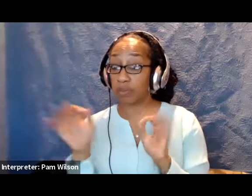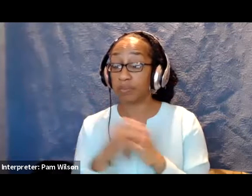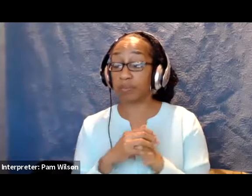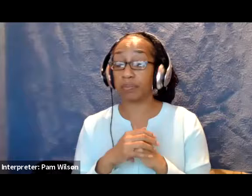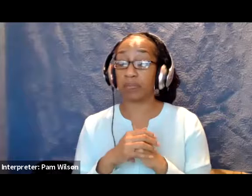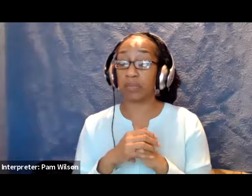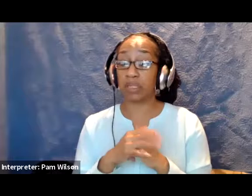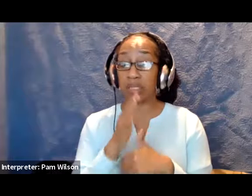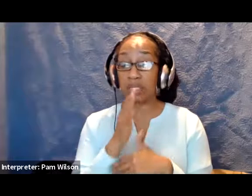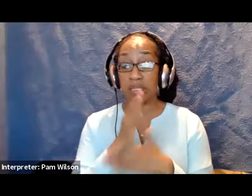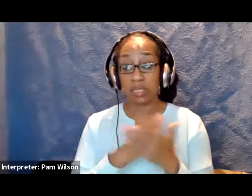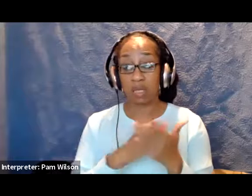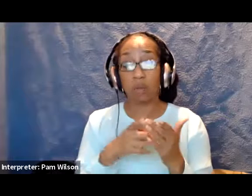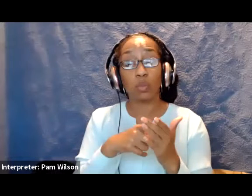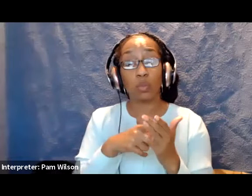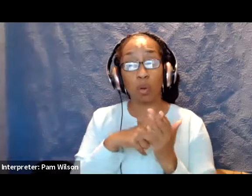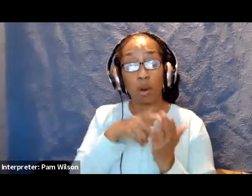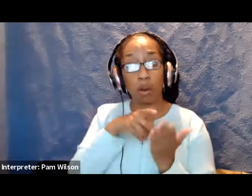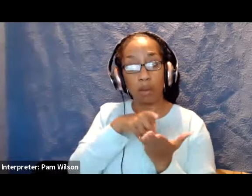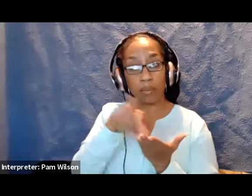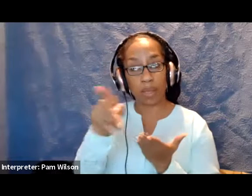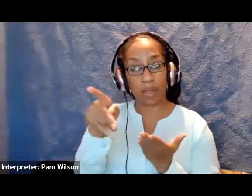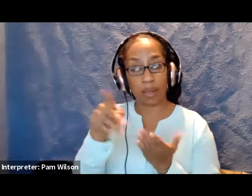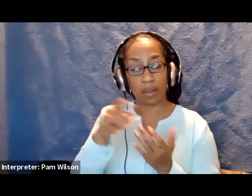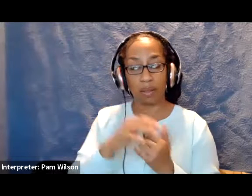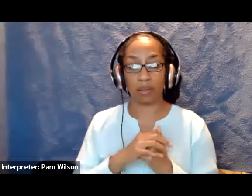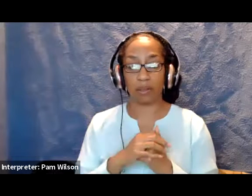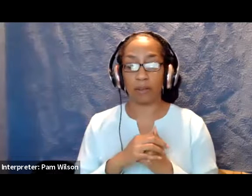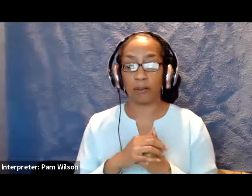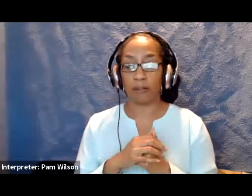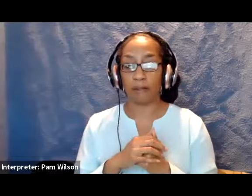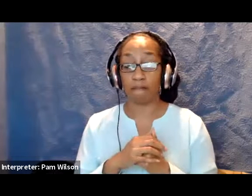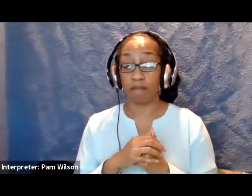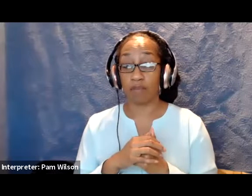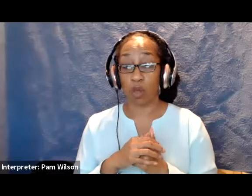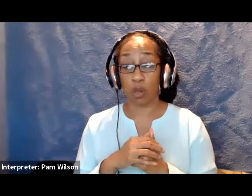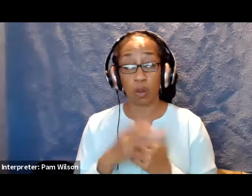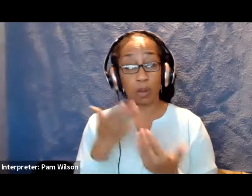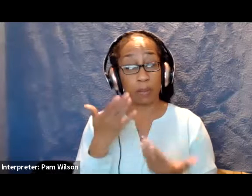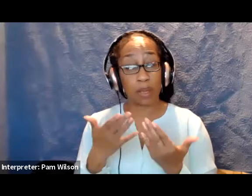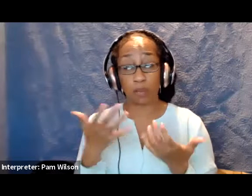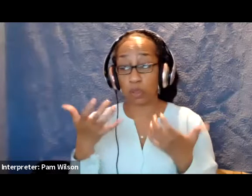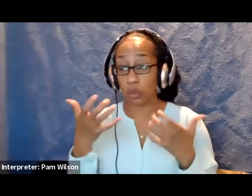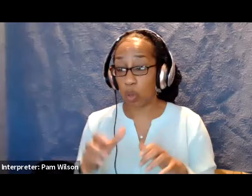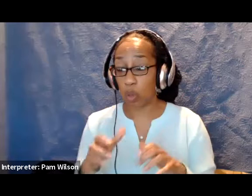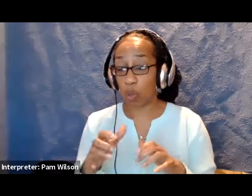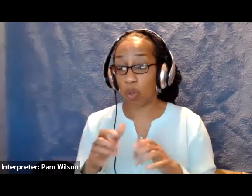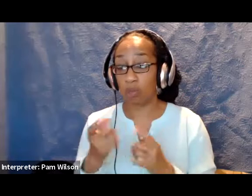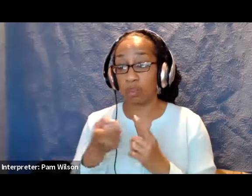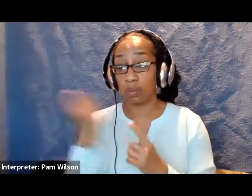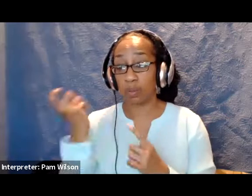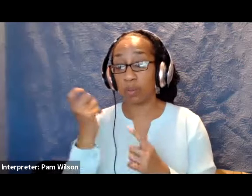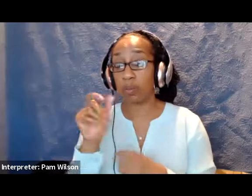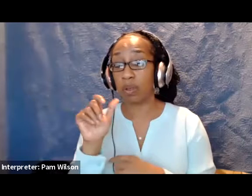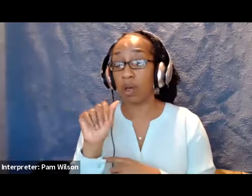and some require payment. So you may not want to automatically approve. You may want to manually